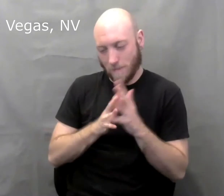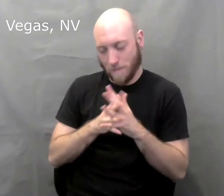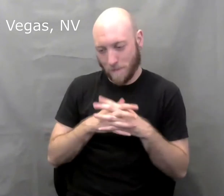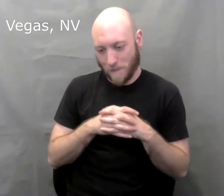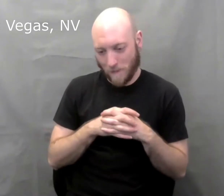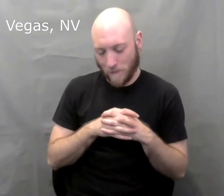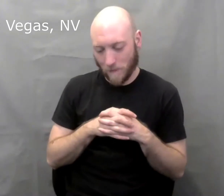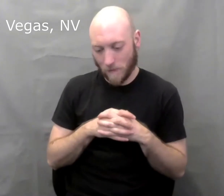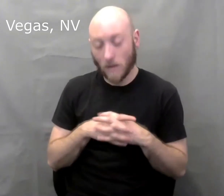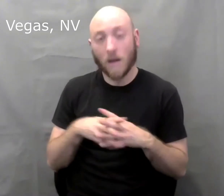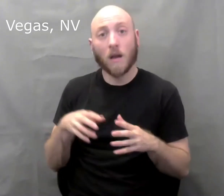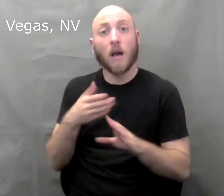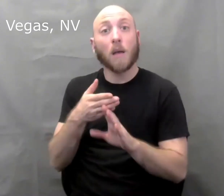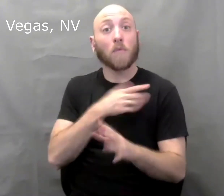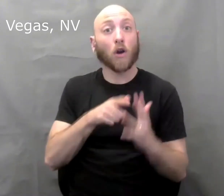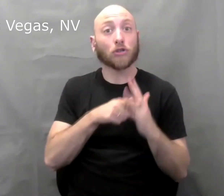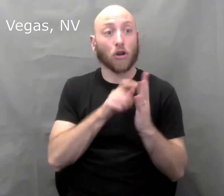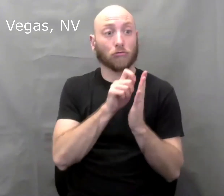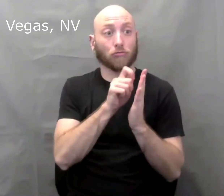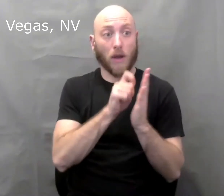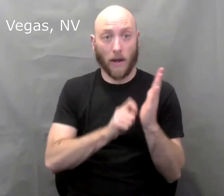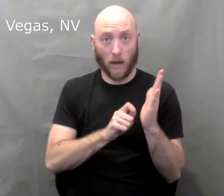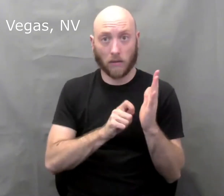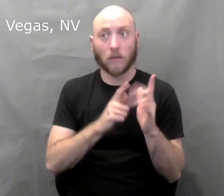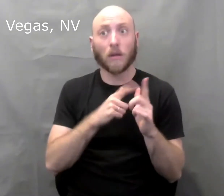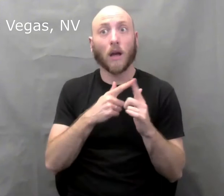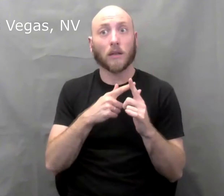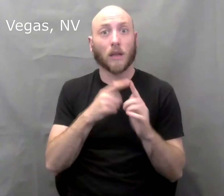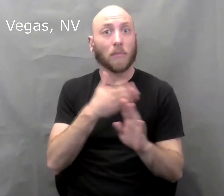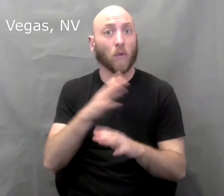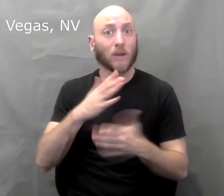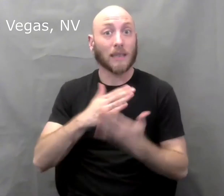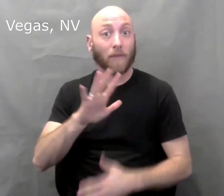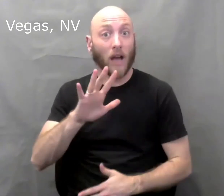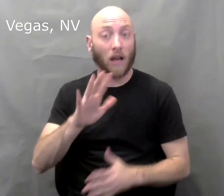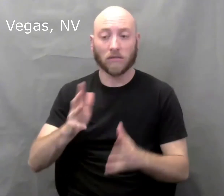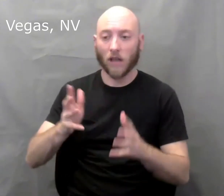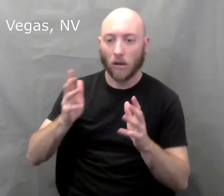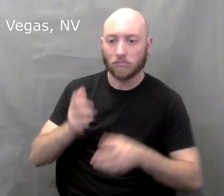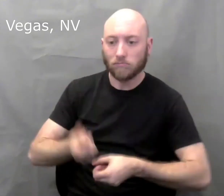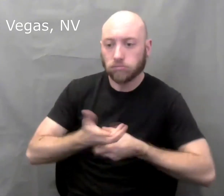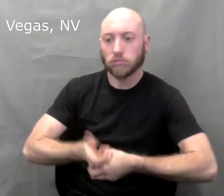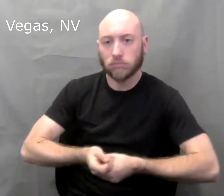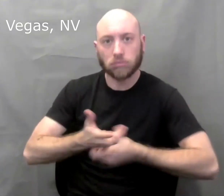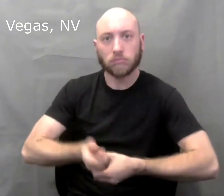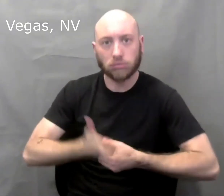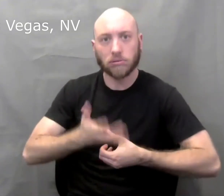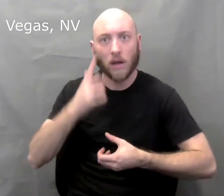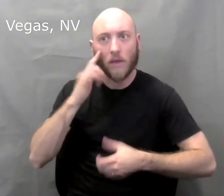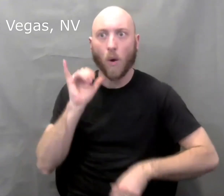have after doing a 5th step, like I thought everything was going to change because I got all of this out. I got everything off of my plate.